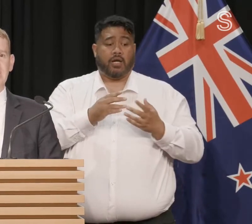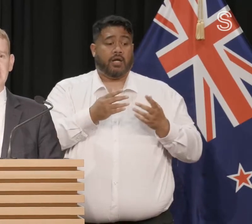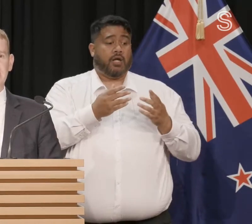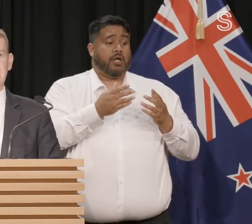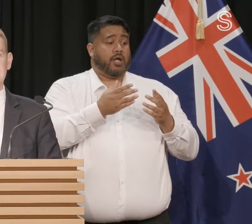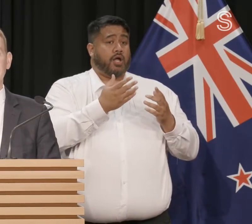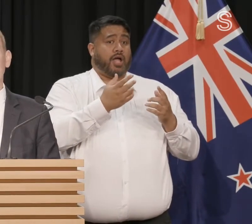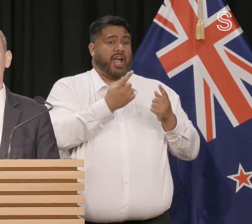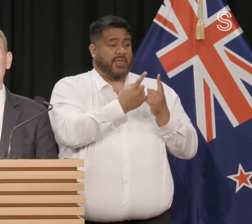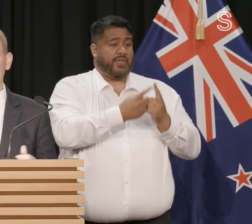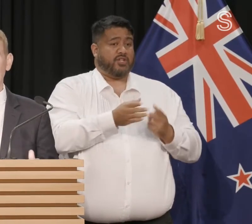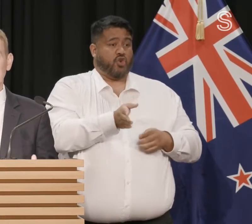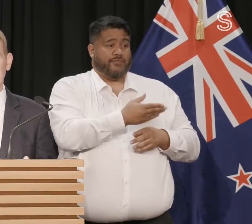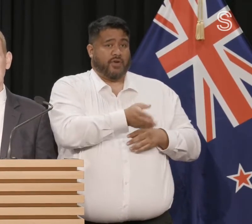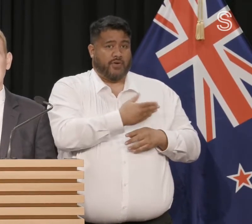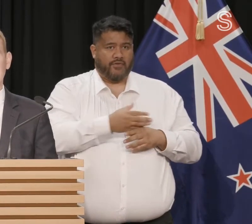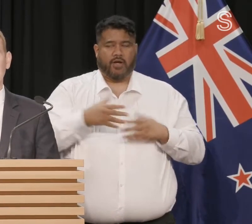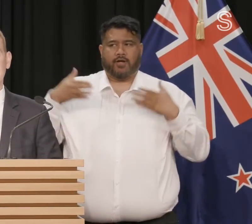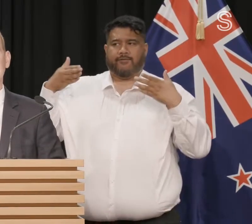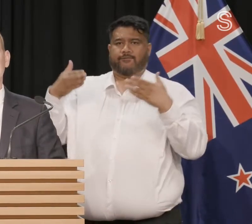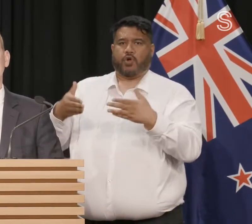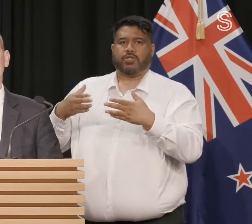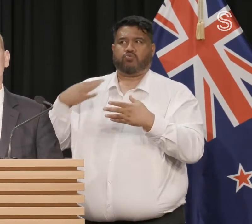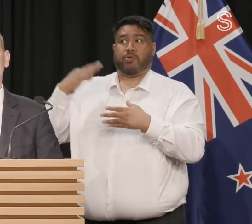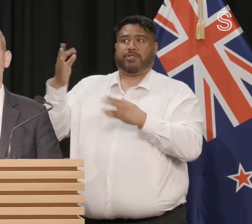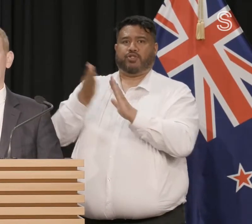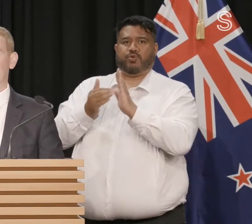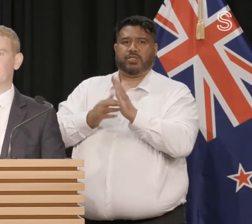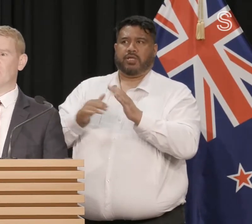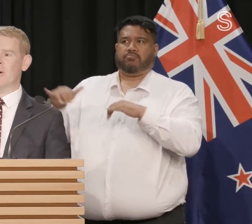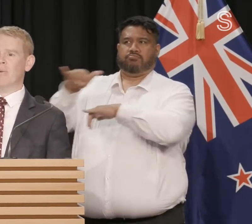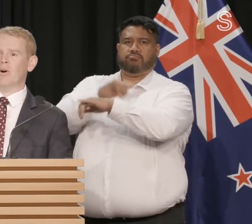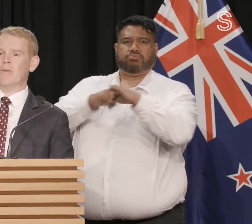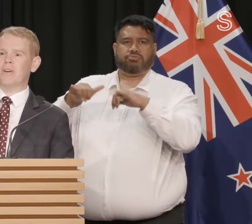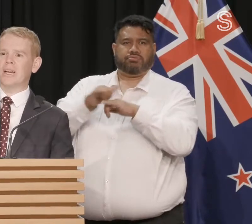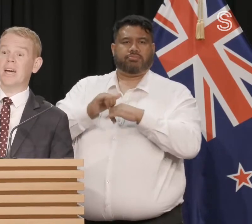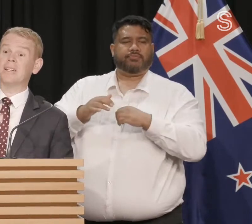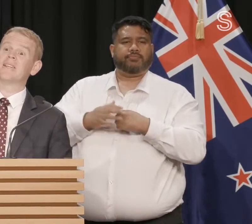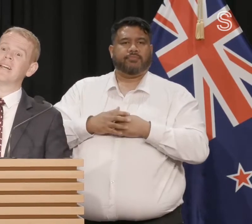that she'll be out and about representing New Zealand internationally.